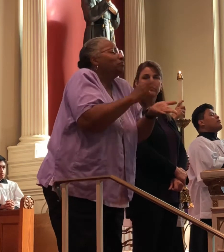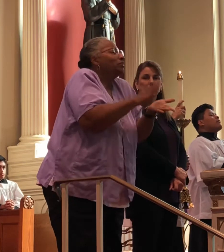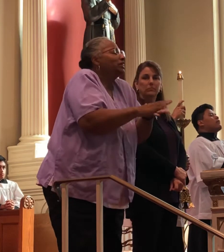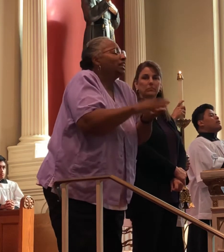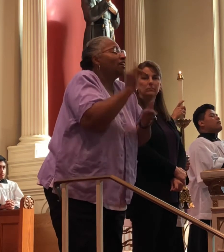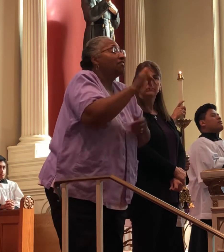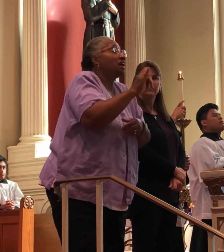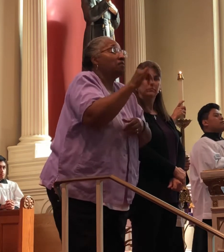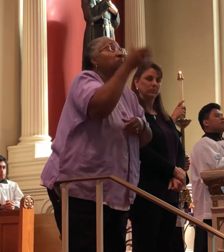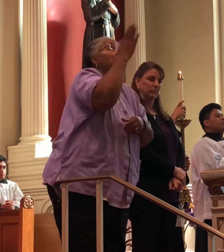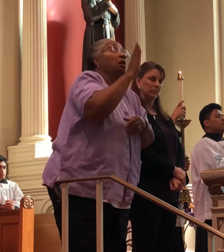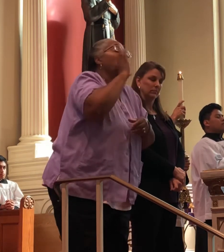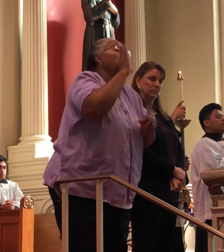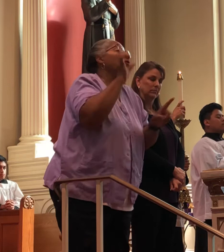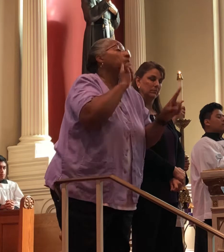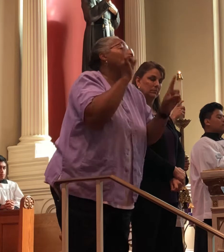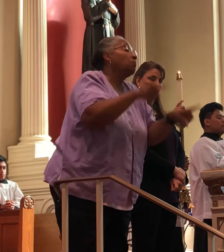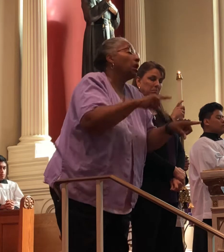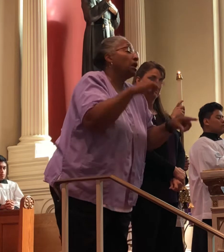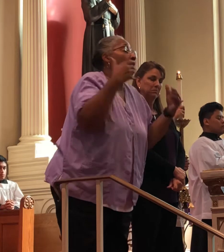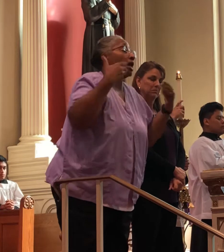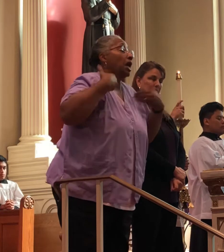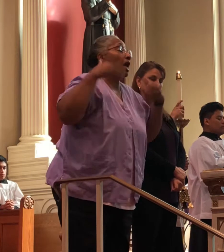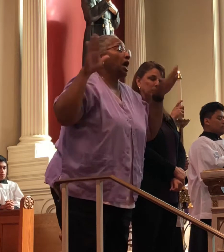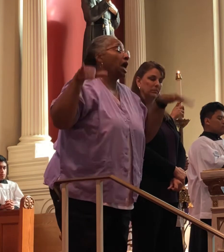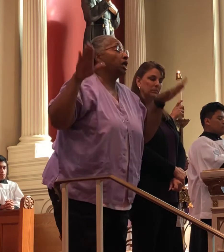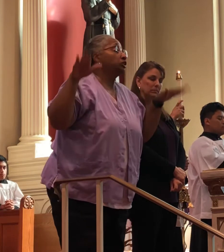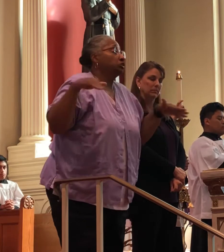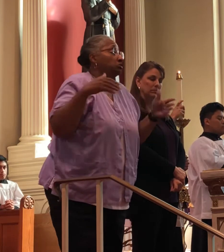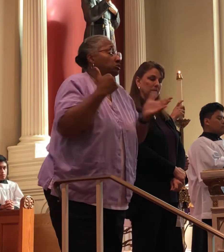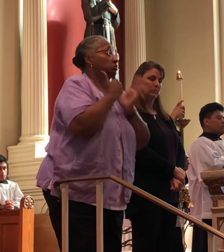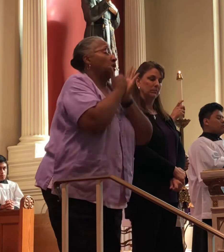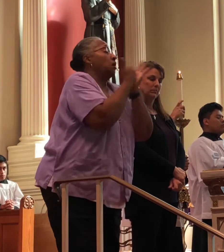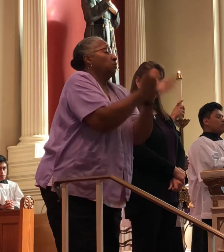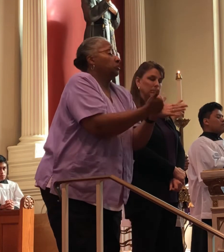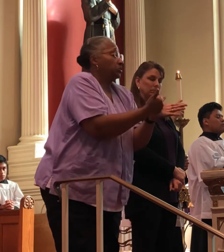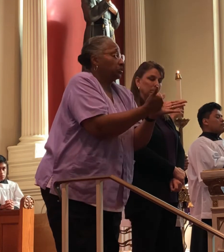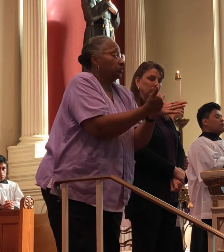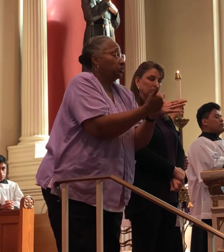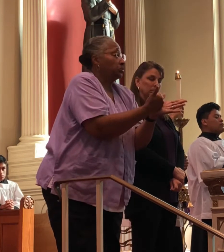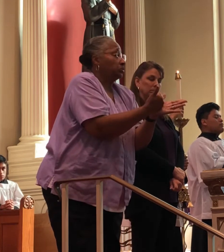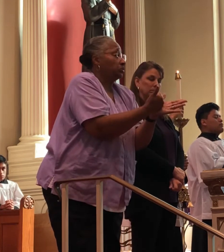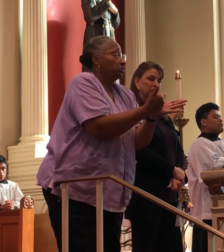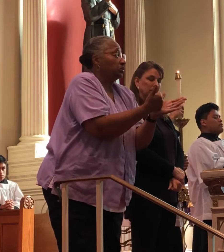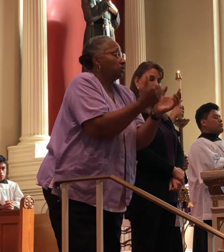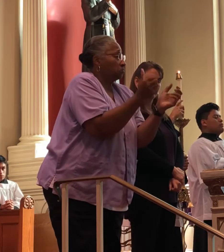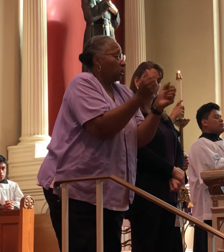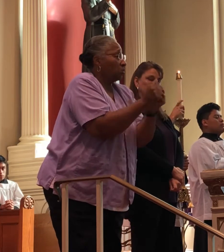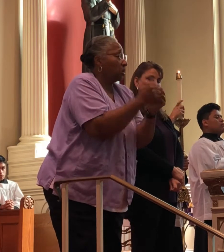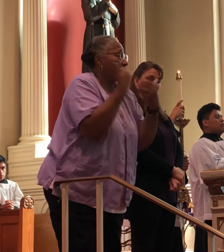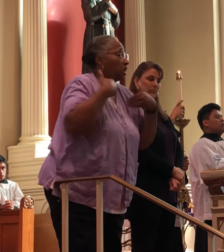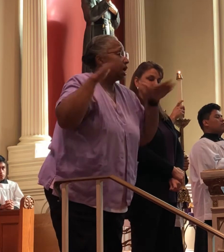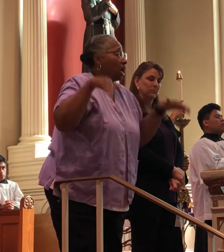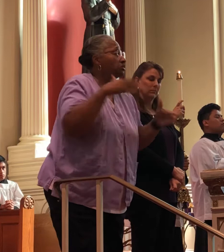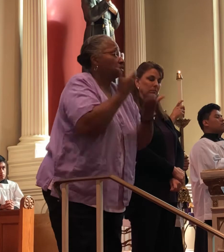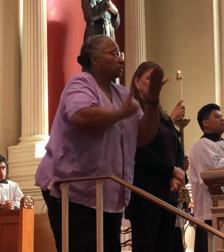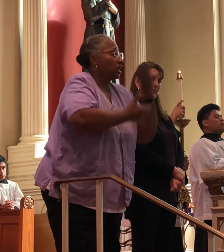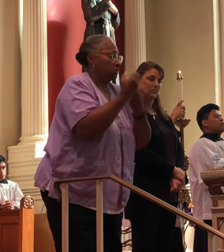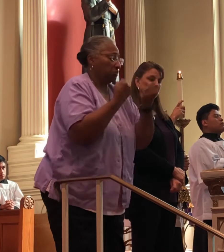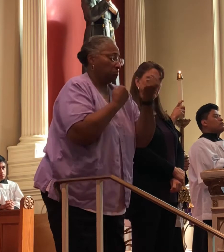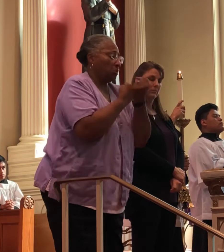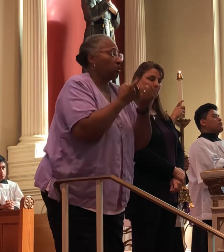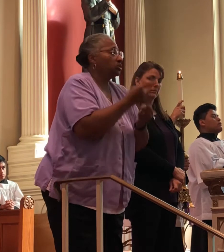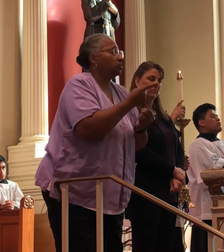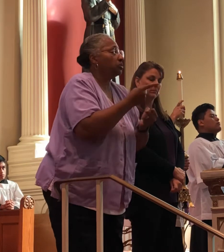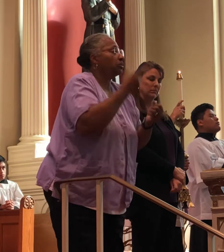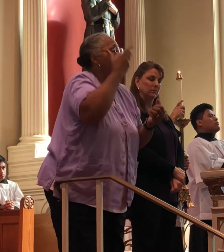his angels concerning you, and with their hands they will support you, lest you dash your